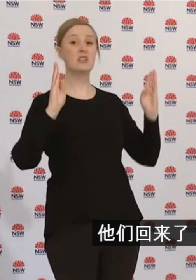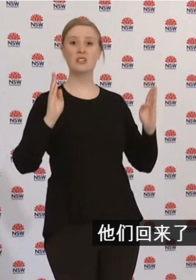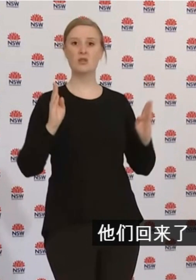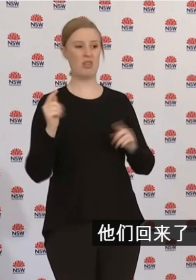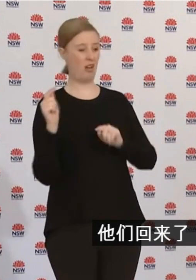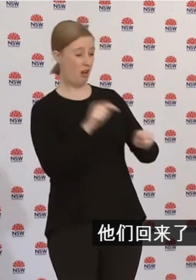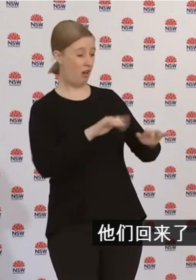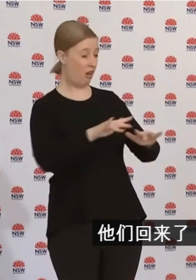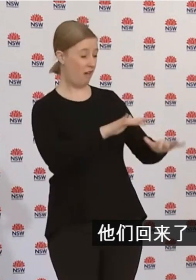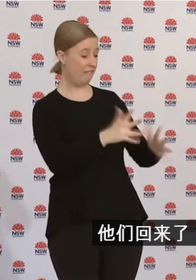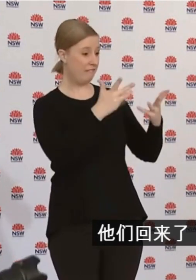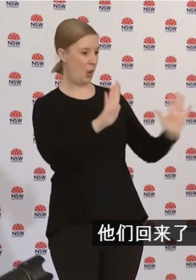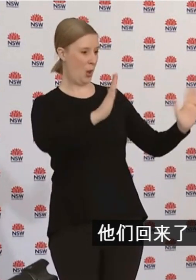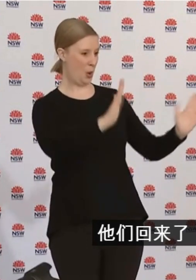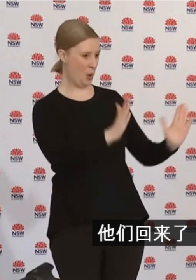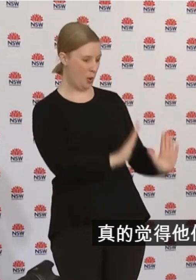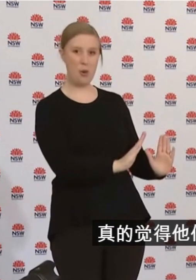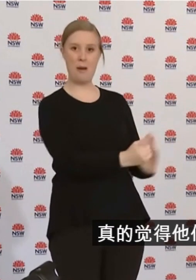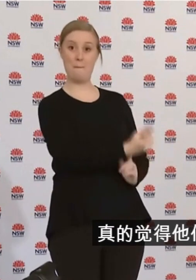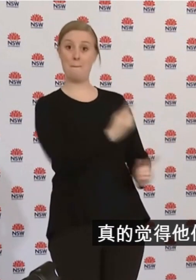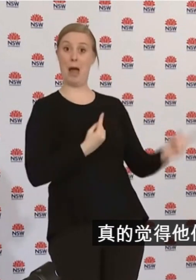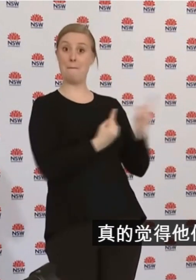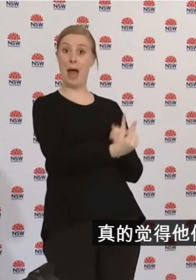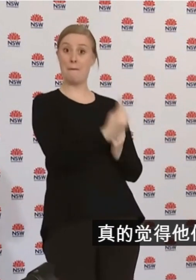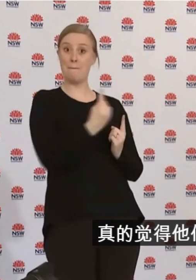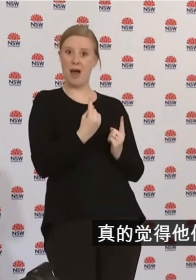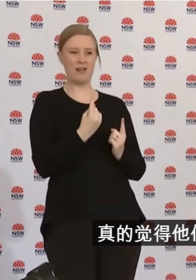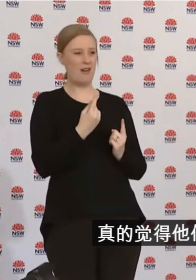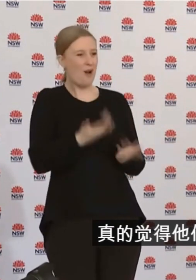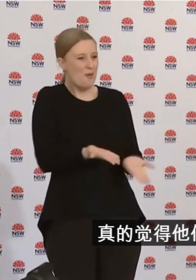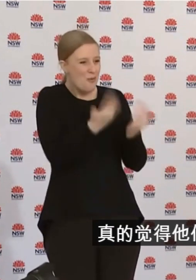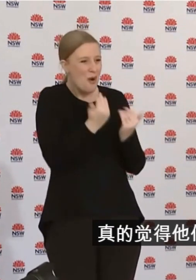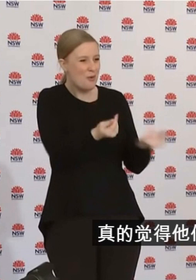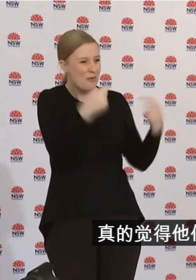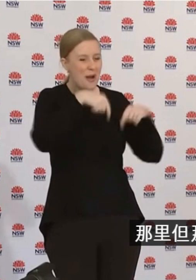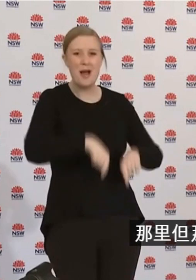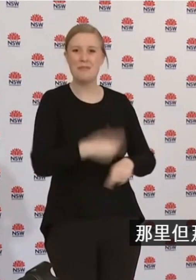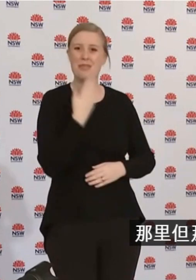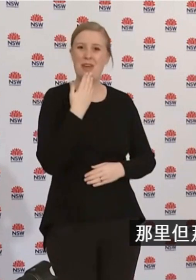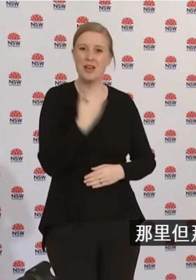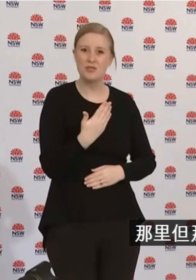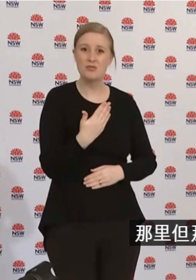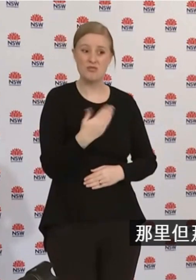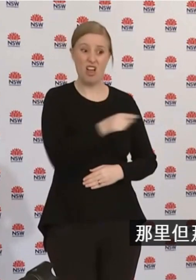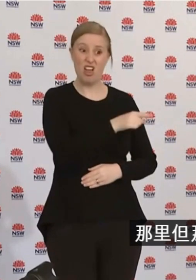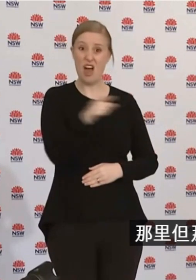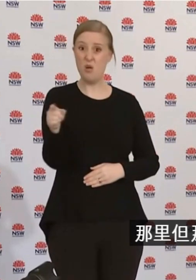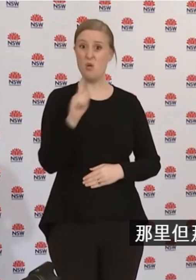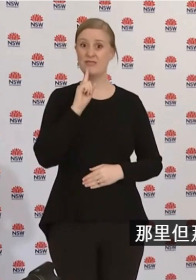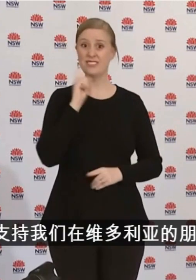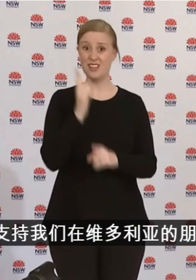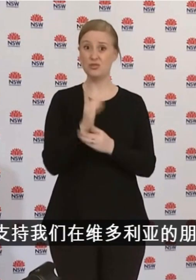back. And what they told me was that they really did feel that they had risked their lives in going down there, but that was what they were prepared to